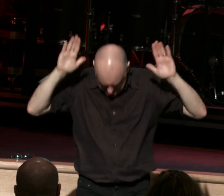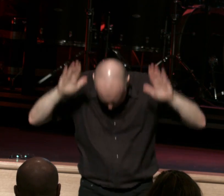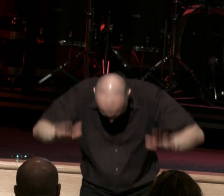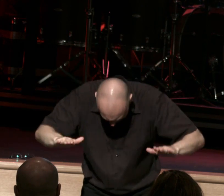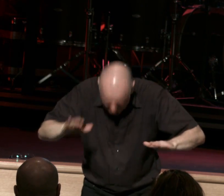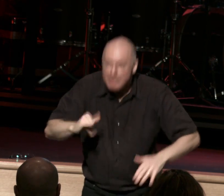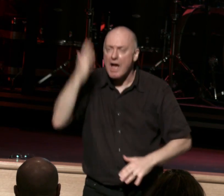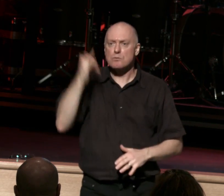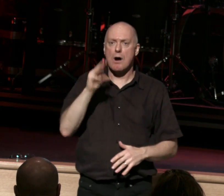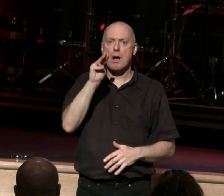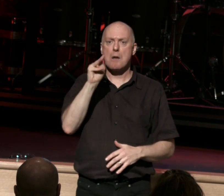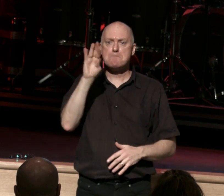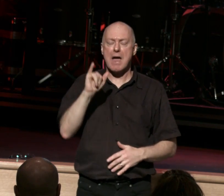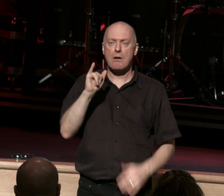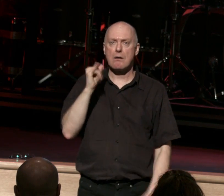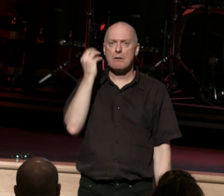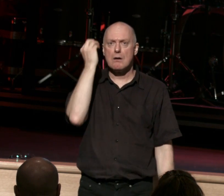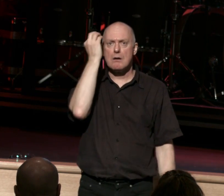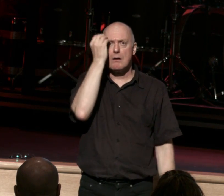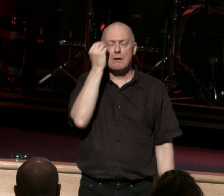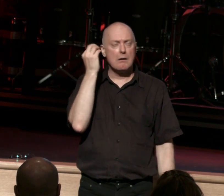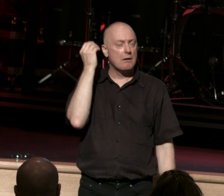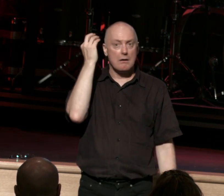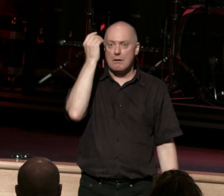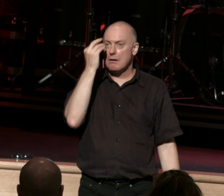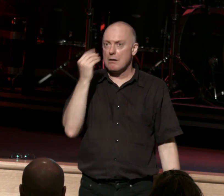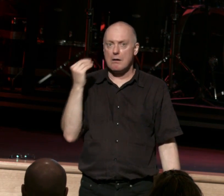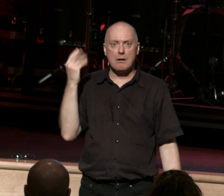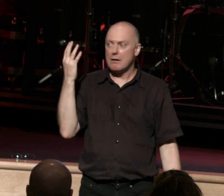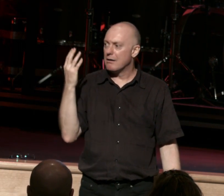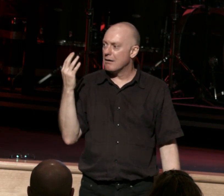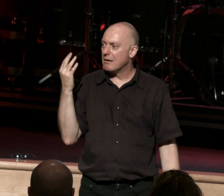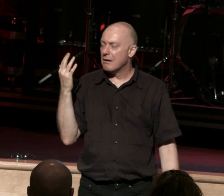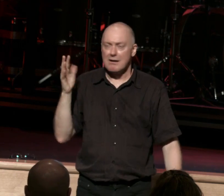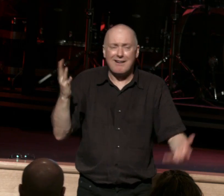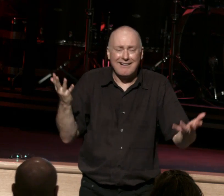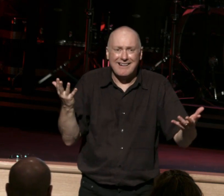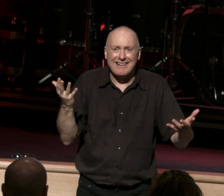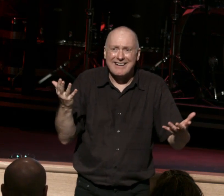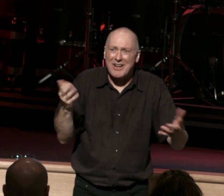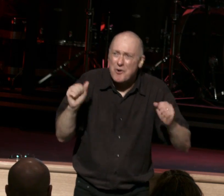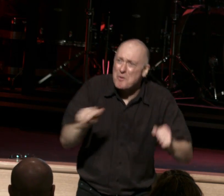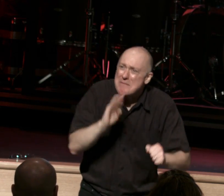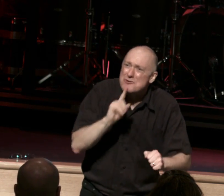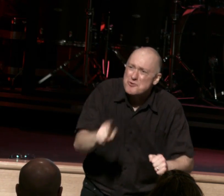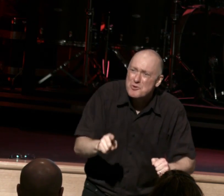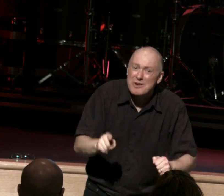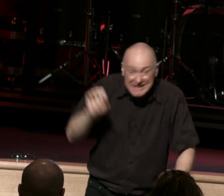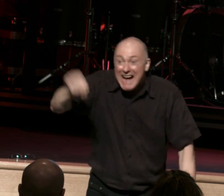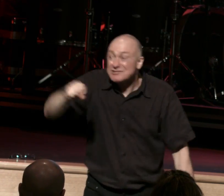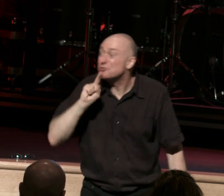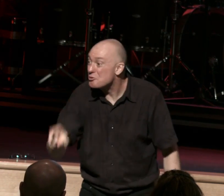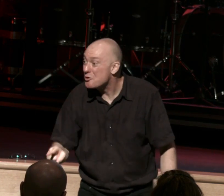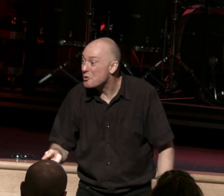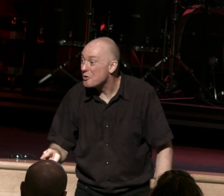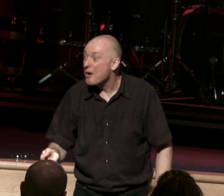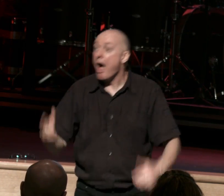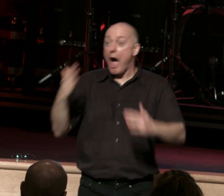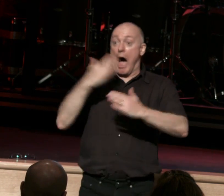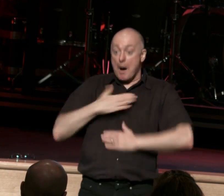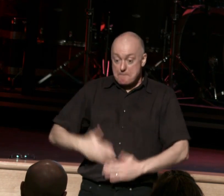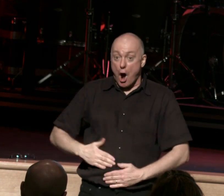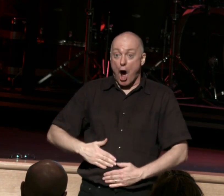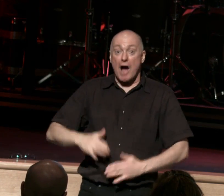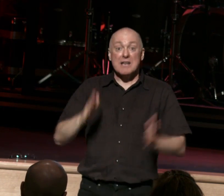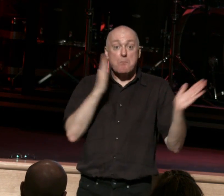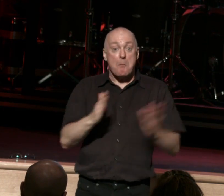why Mary pondered these things with awe in her heart, because all of them are saying, could it be true? Could it be true? It is true. A